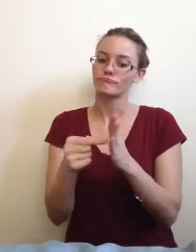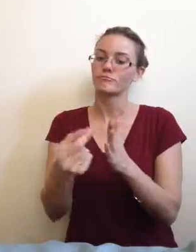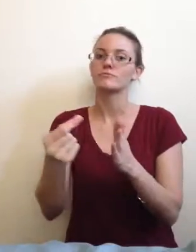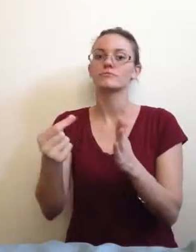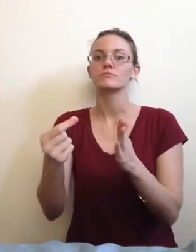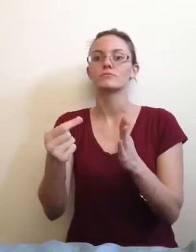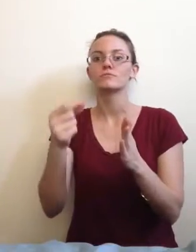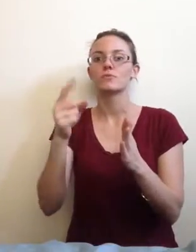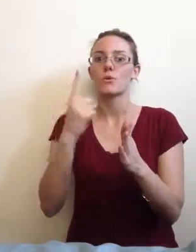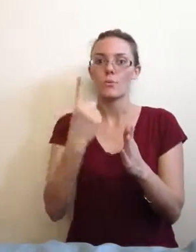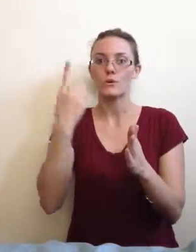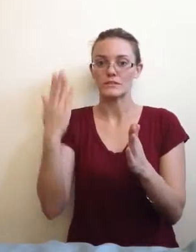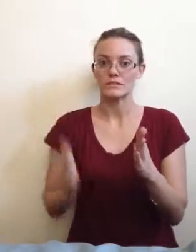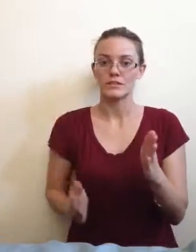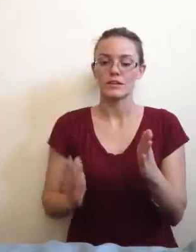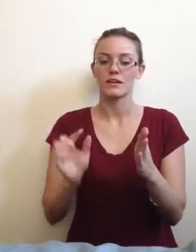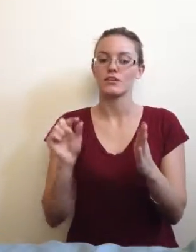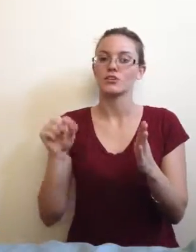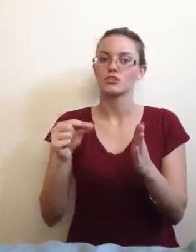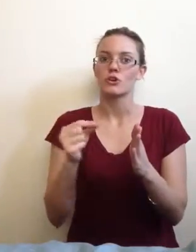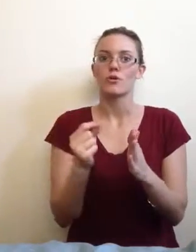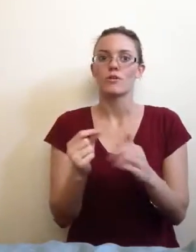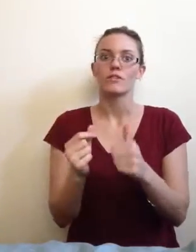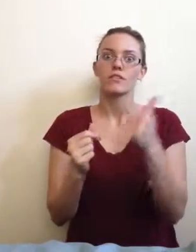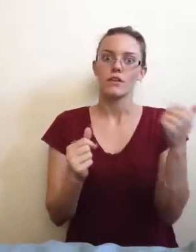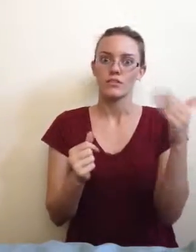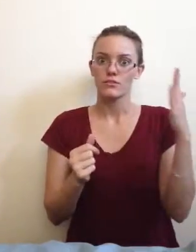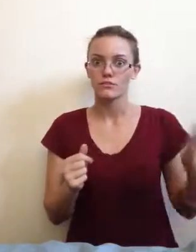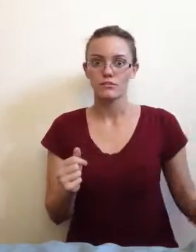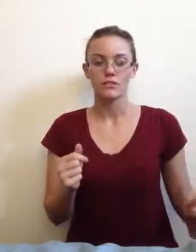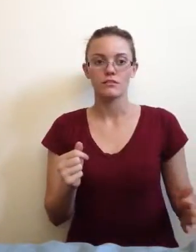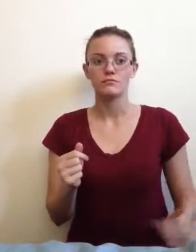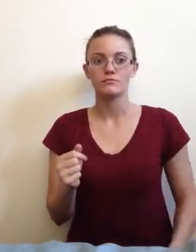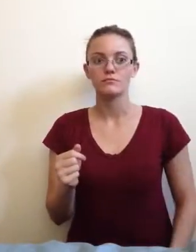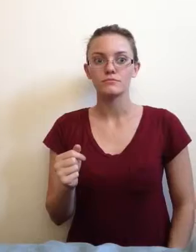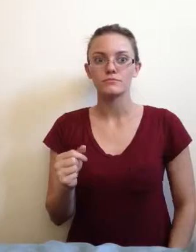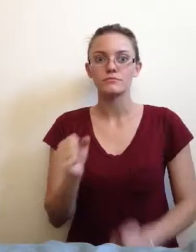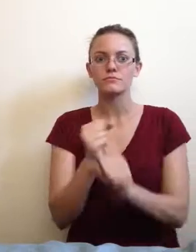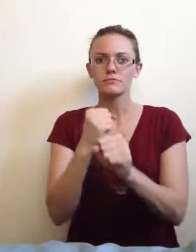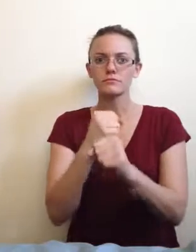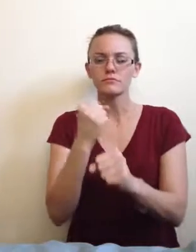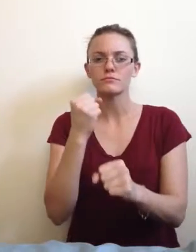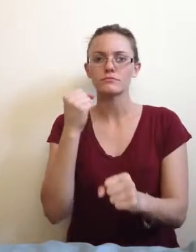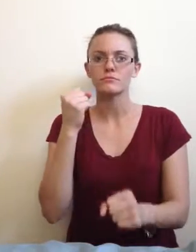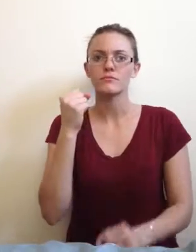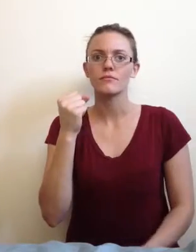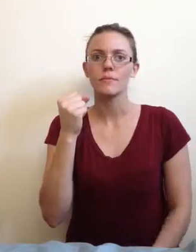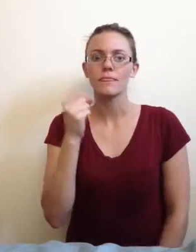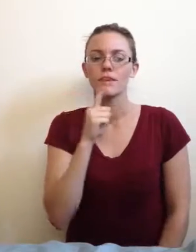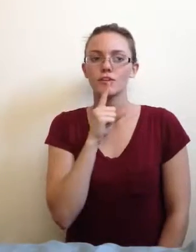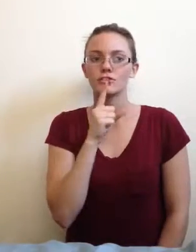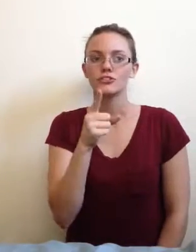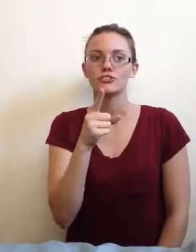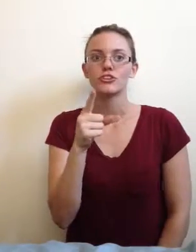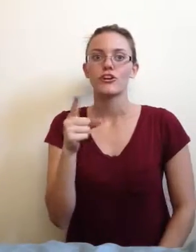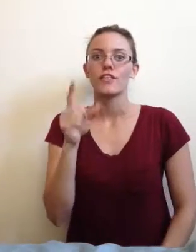side. It's very important to make sure that the fabric totally covers the zipper. So